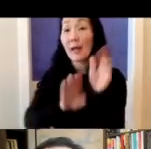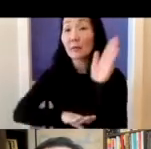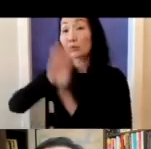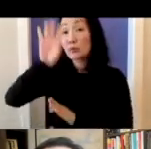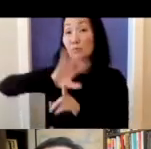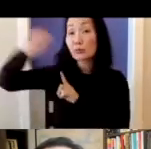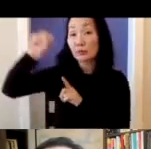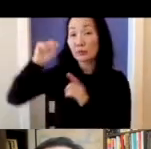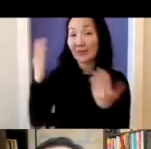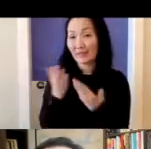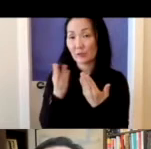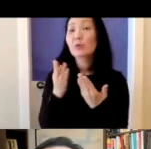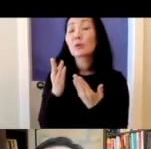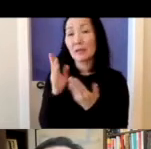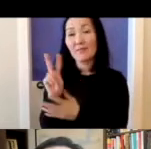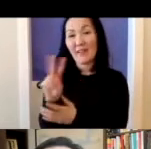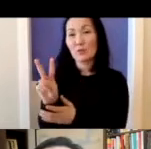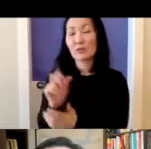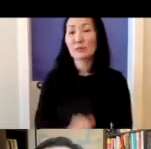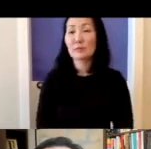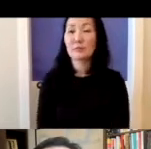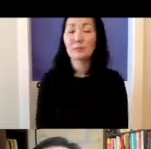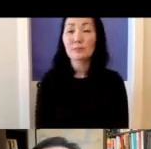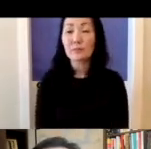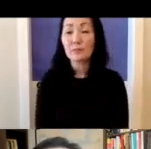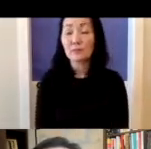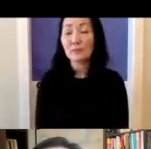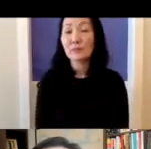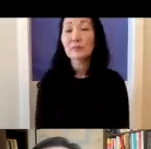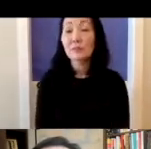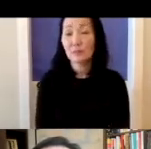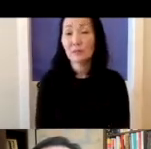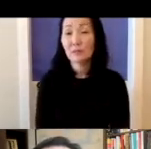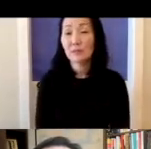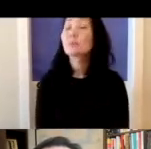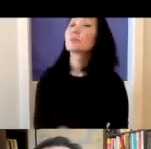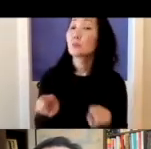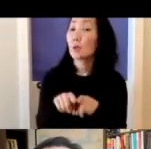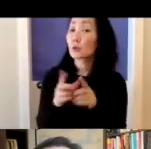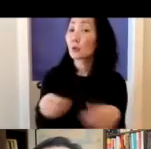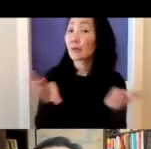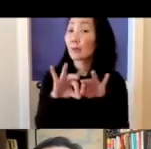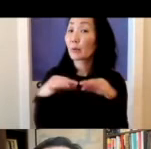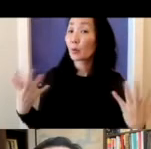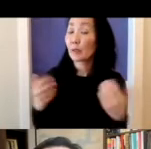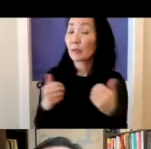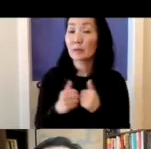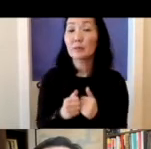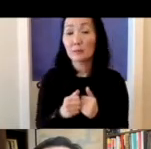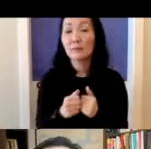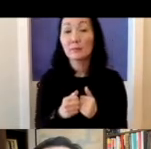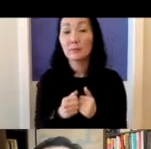city of Vancouver. But I think that it's also important to note how different the economy